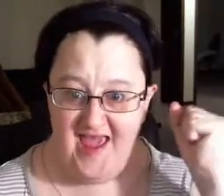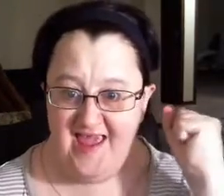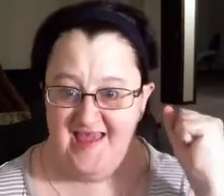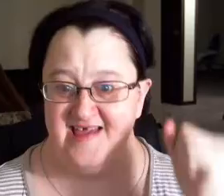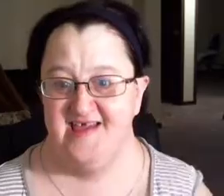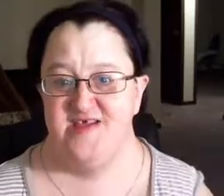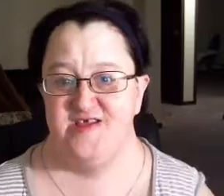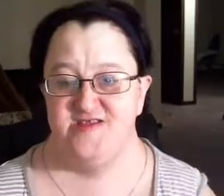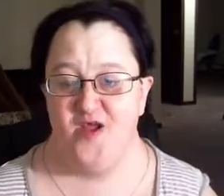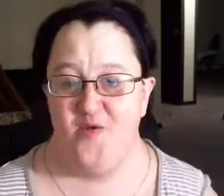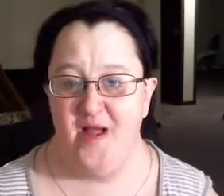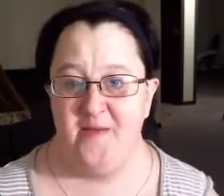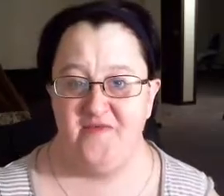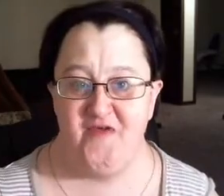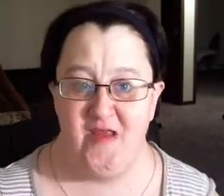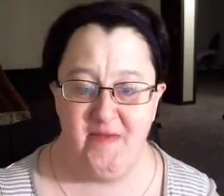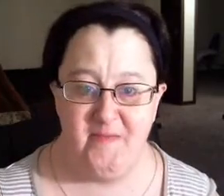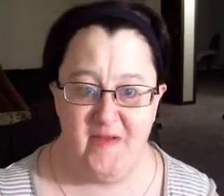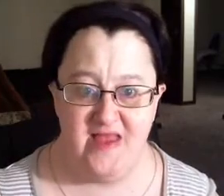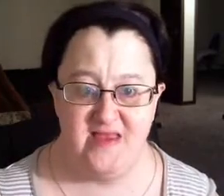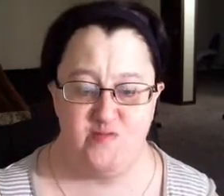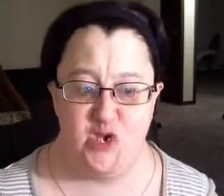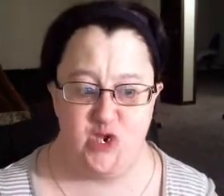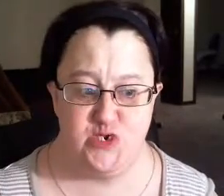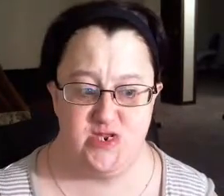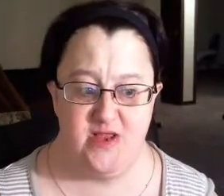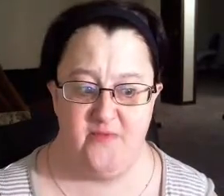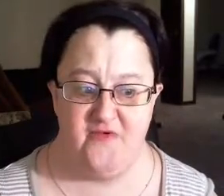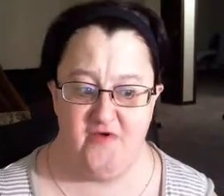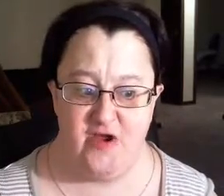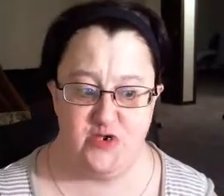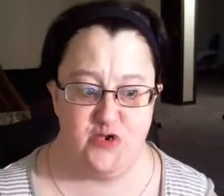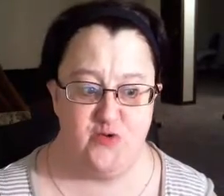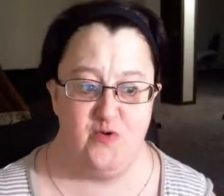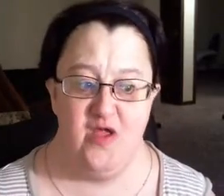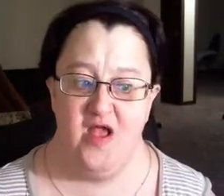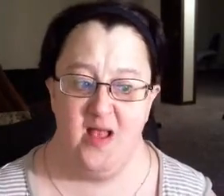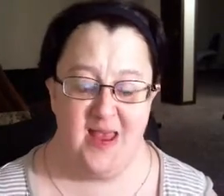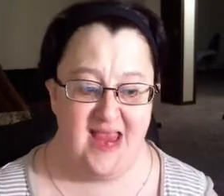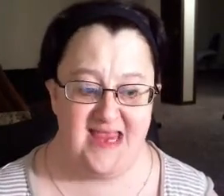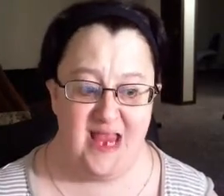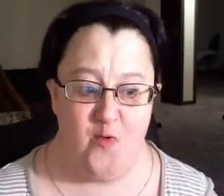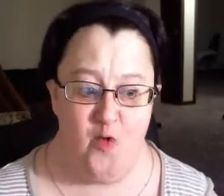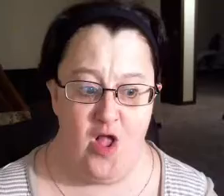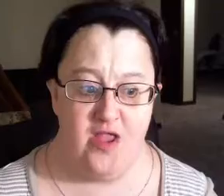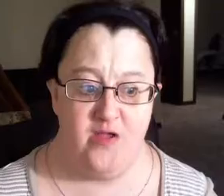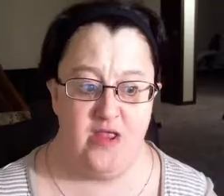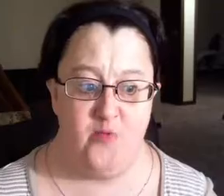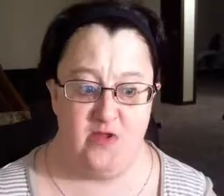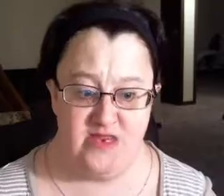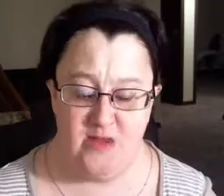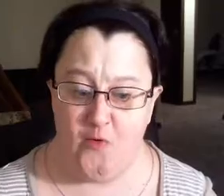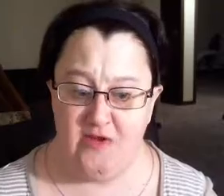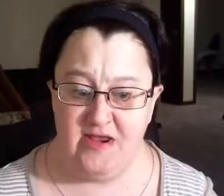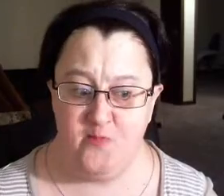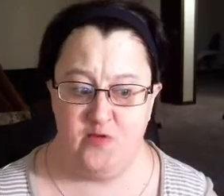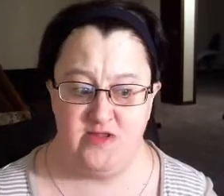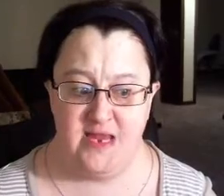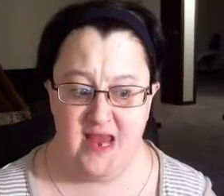so i'm trying to make positive changes i'm trying to like i said i've walked once in the morning once in the